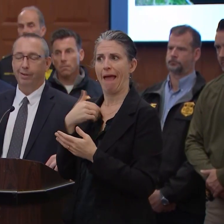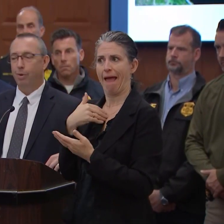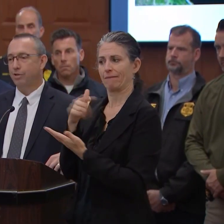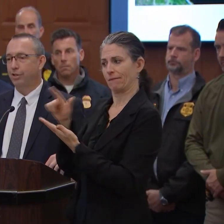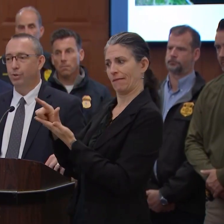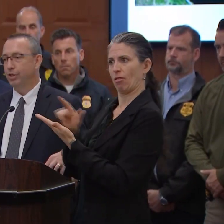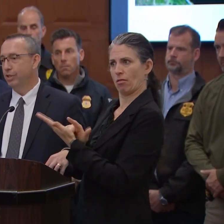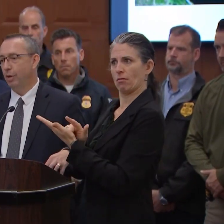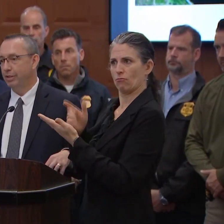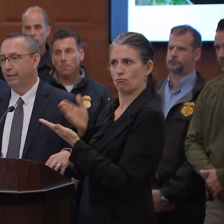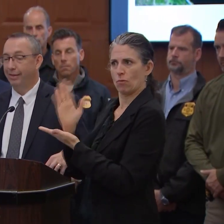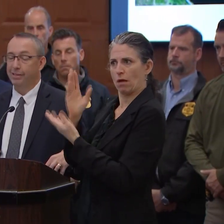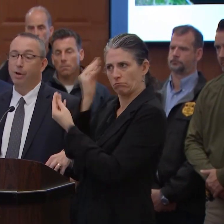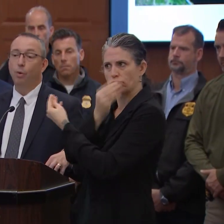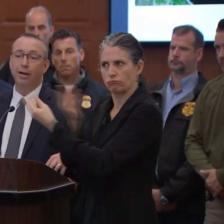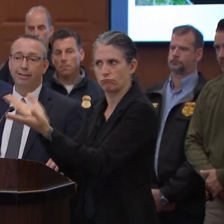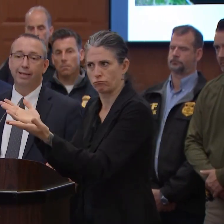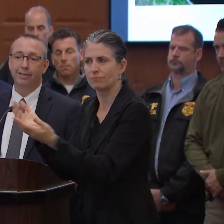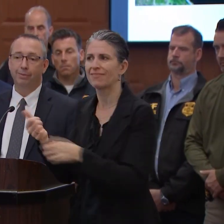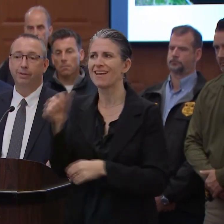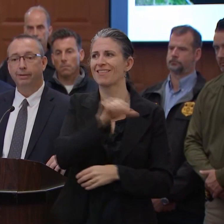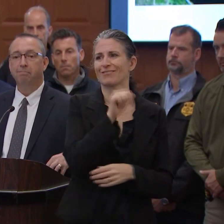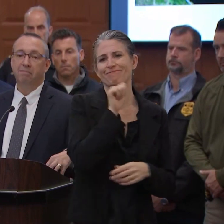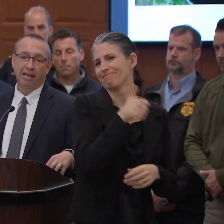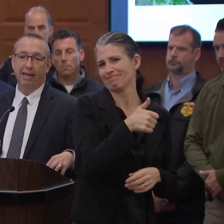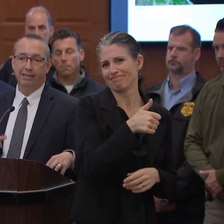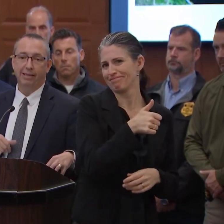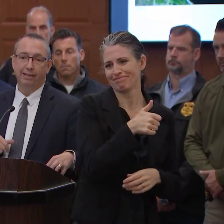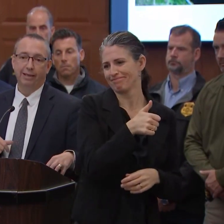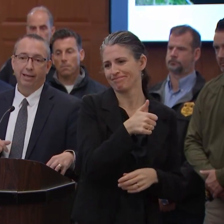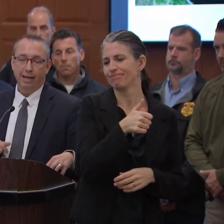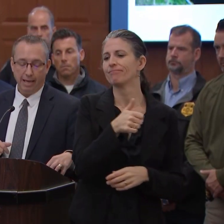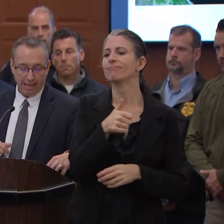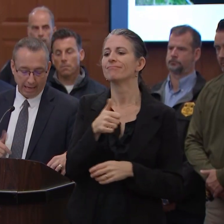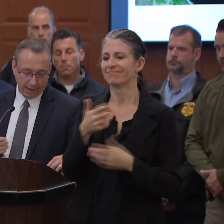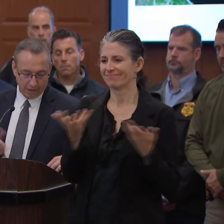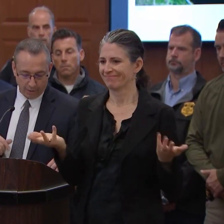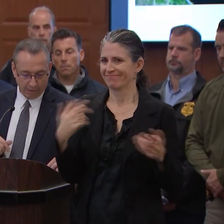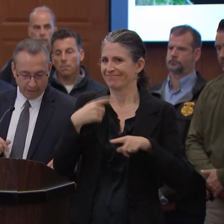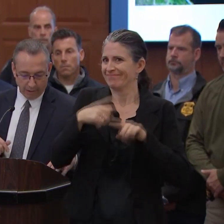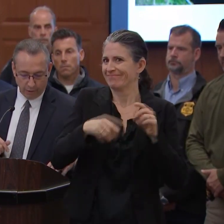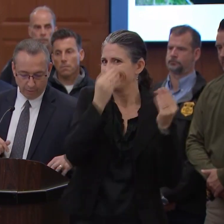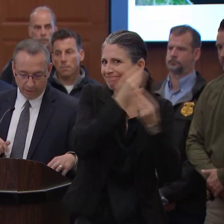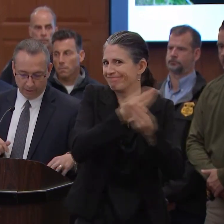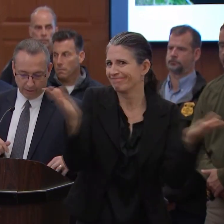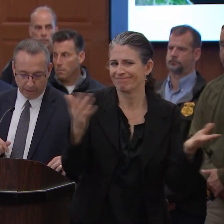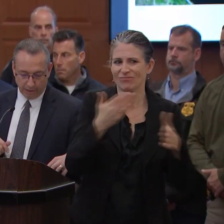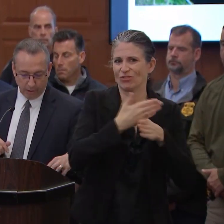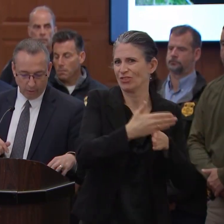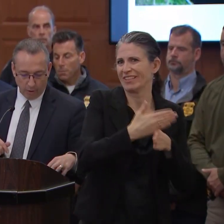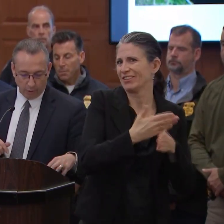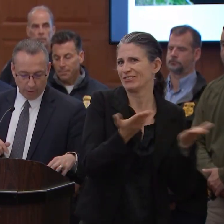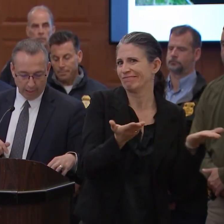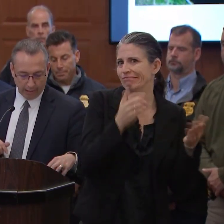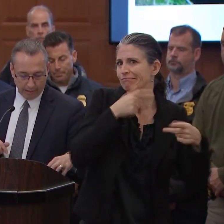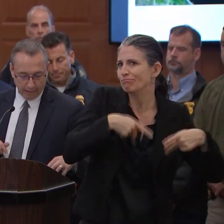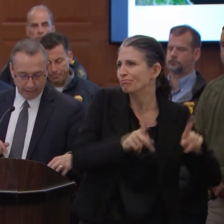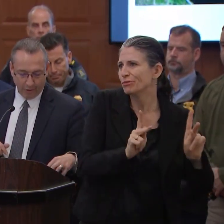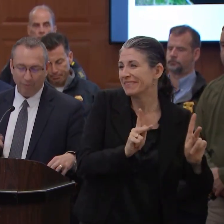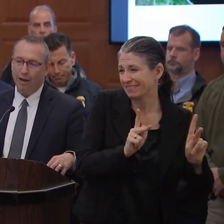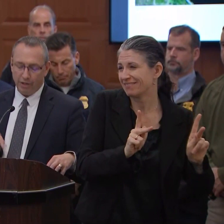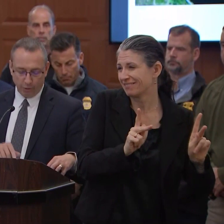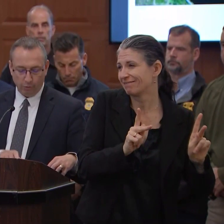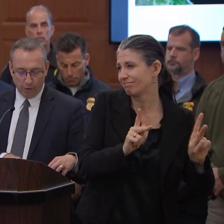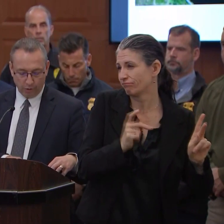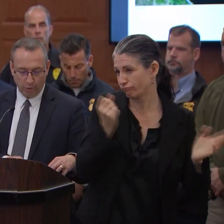around prosecutions and all these other things. I may want to tell you something that I can't tell you, and that's just been the nature of the beast here along the way a